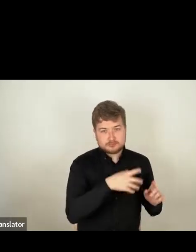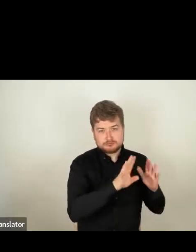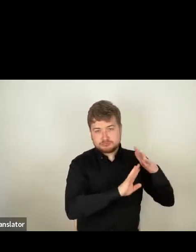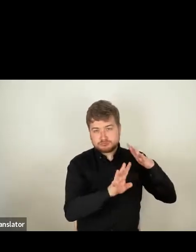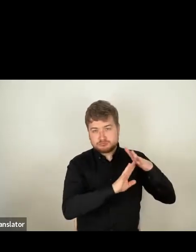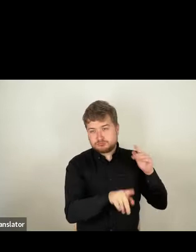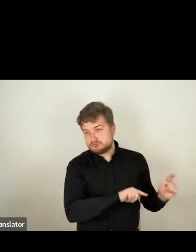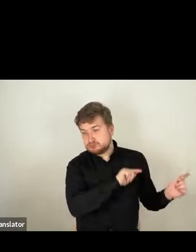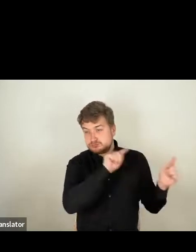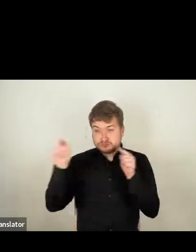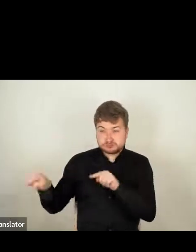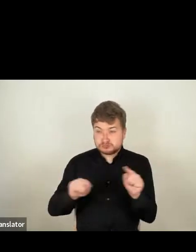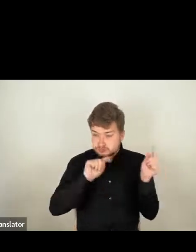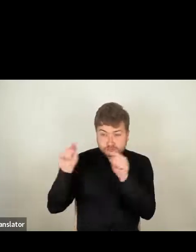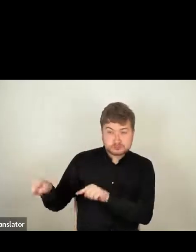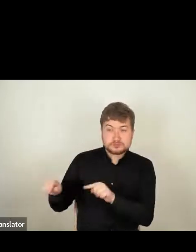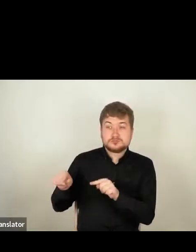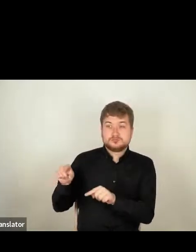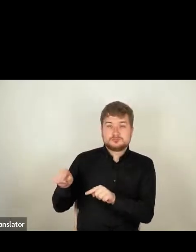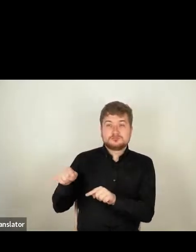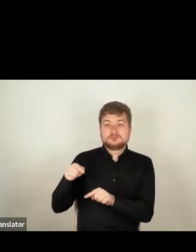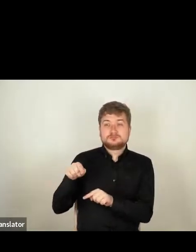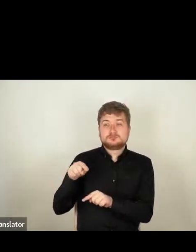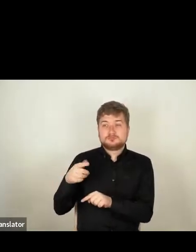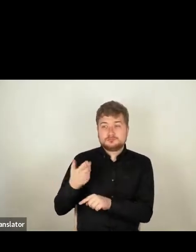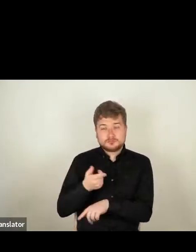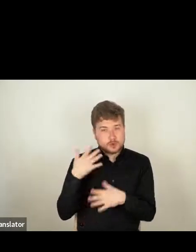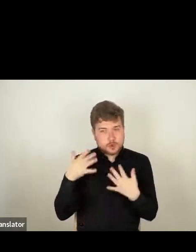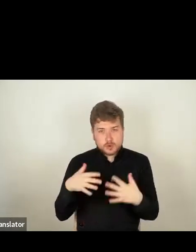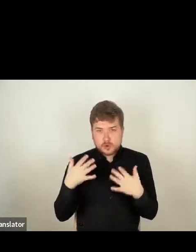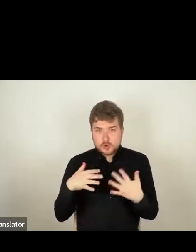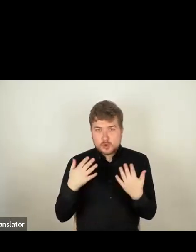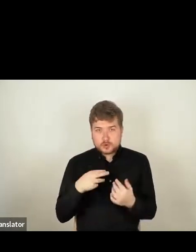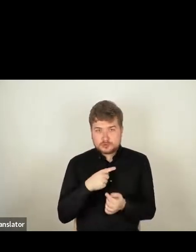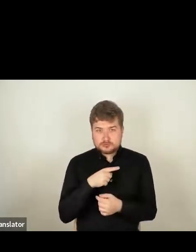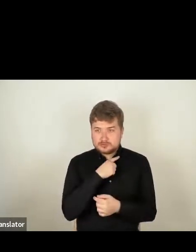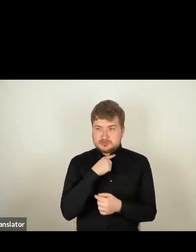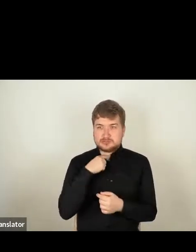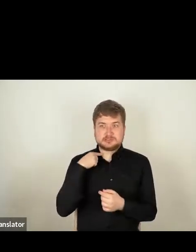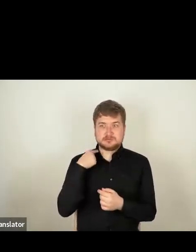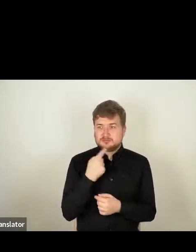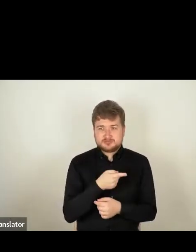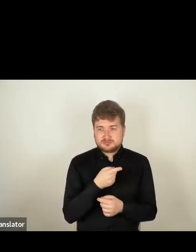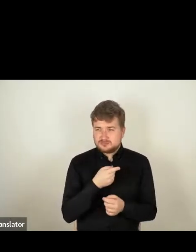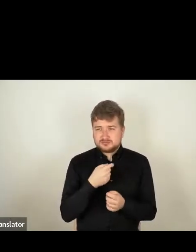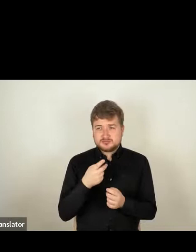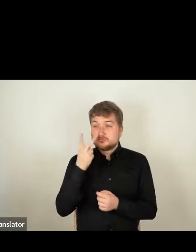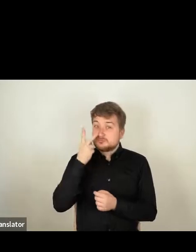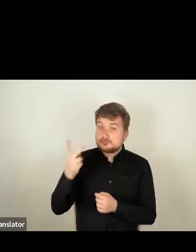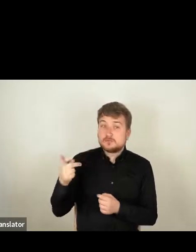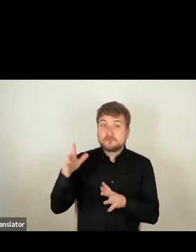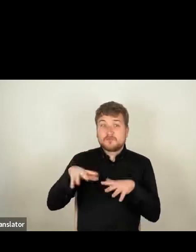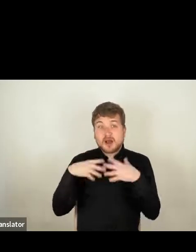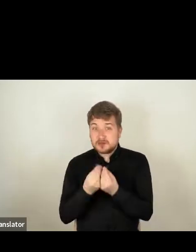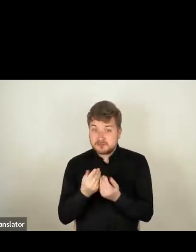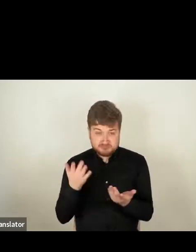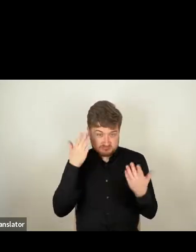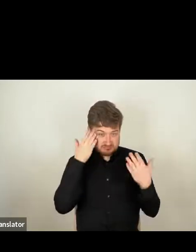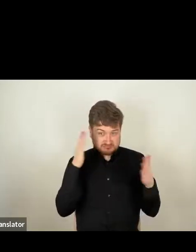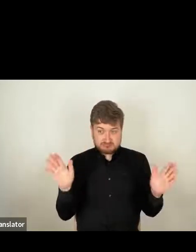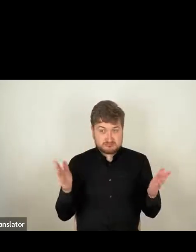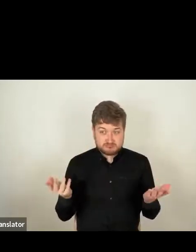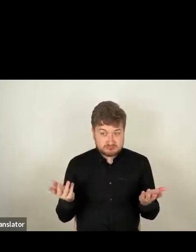homes, the people who are at greatest risk in terms of not ever seeing their families again, are women and children that are fleeing